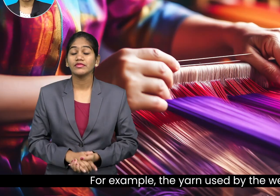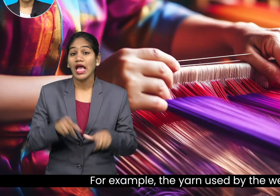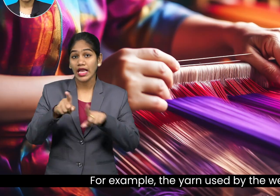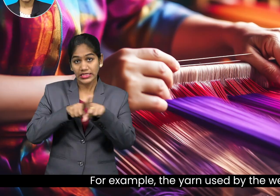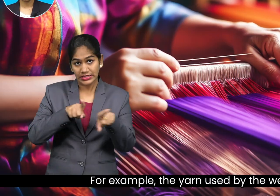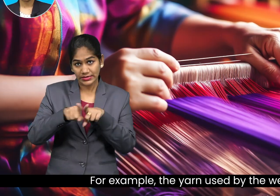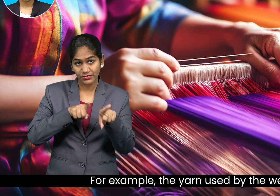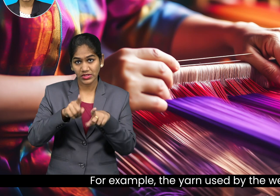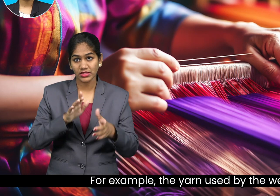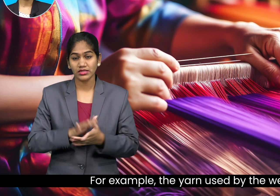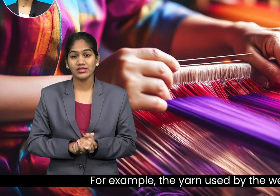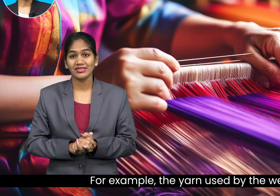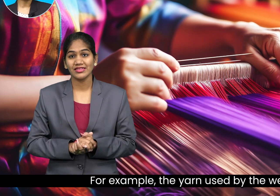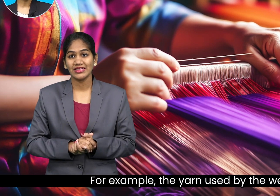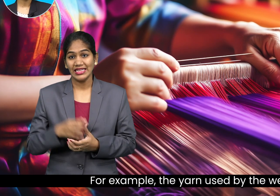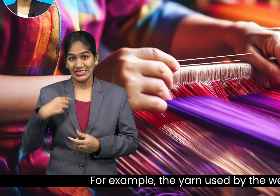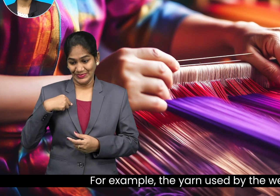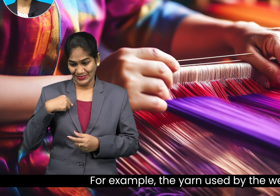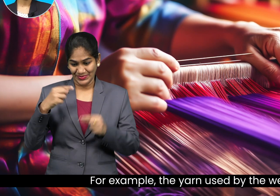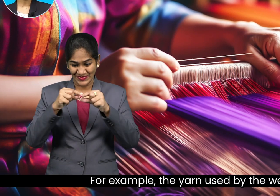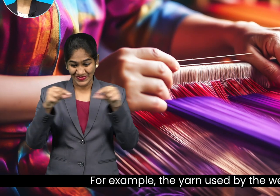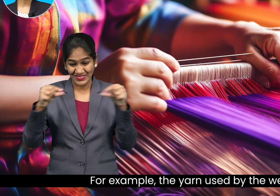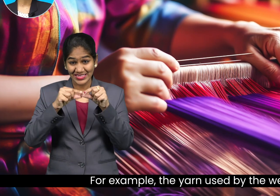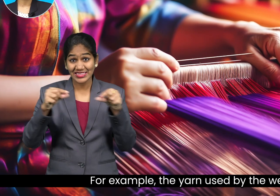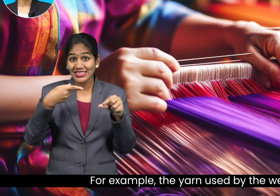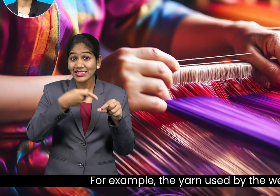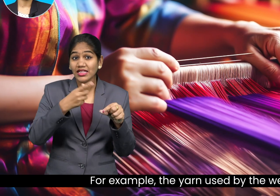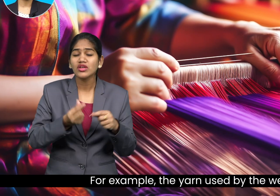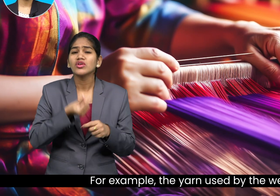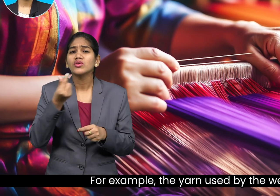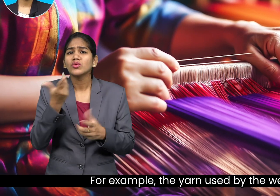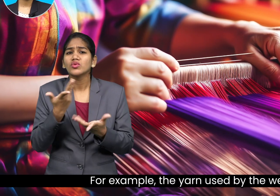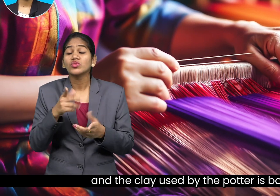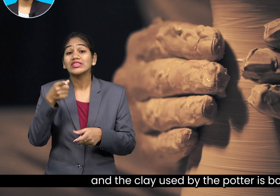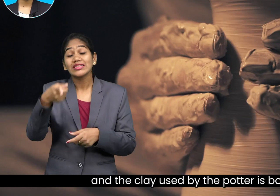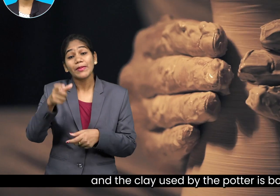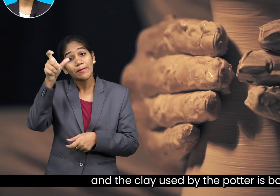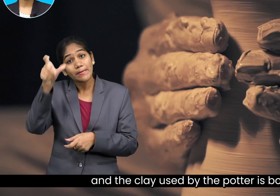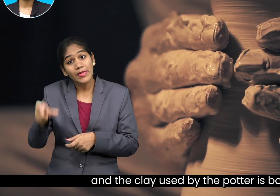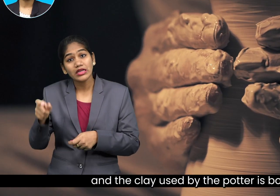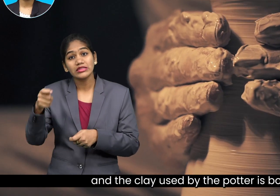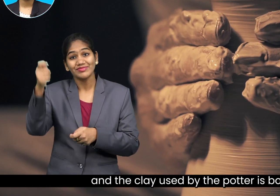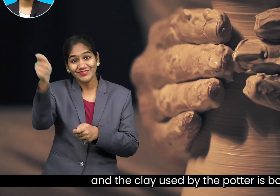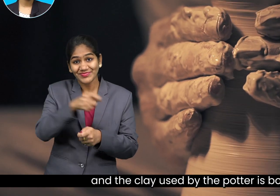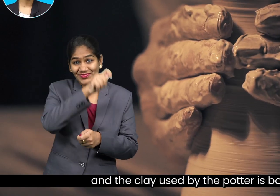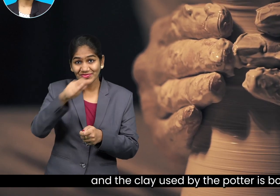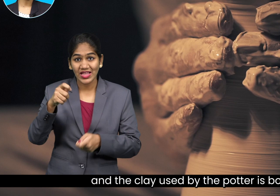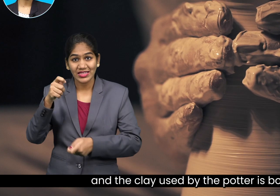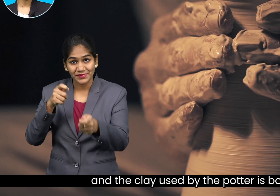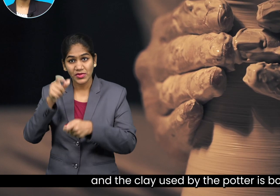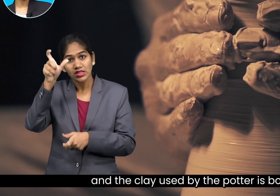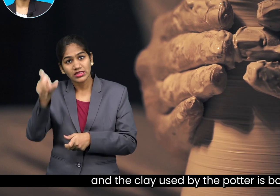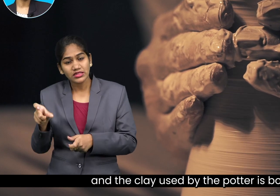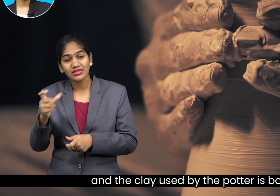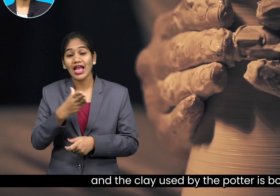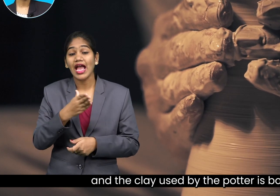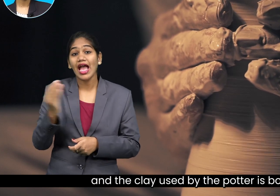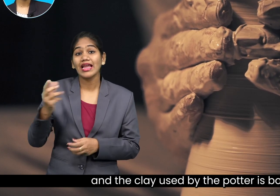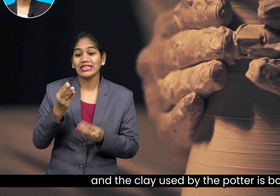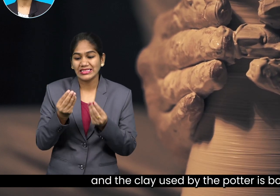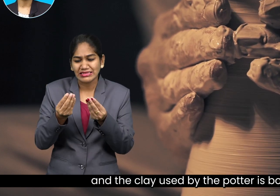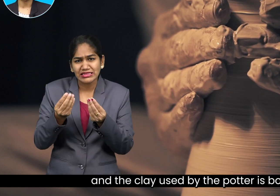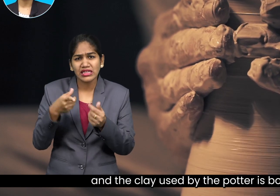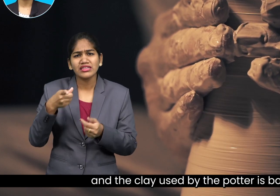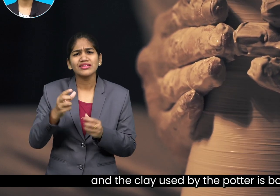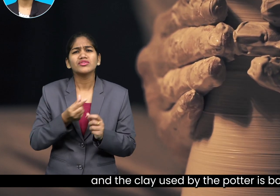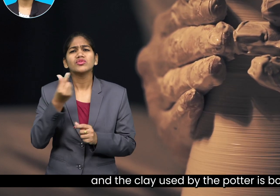For example, the yarn used by the weaver and the clay used by the potter